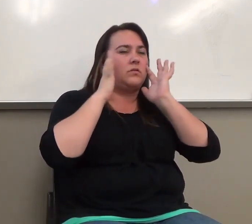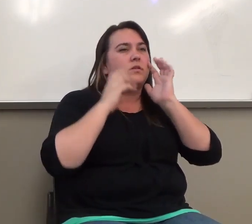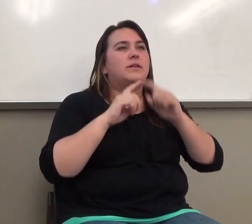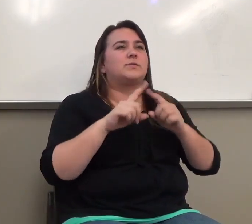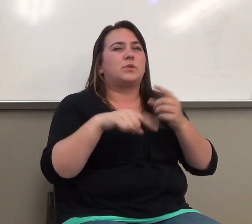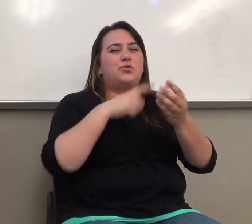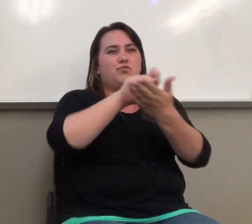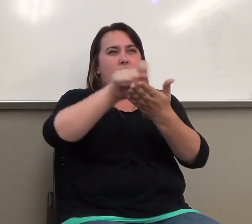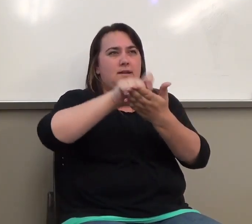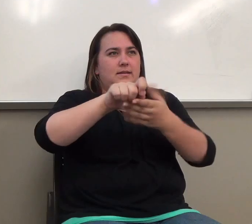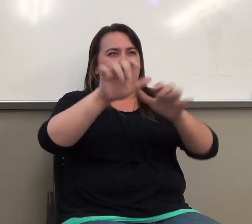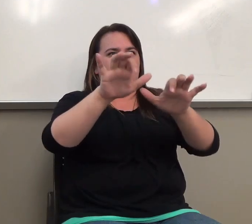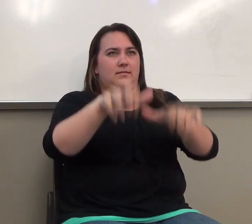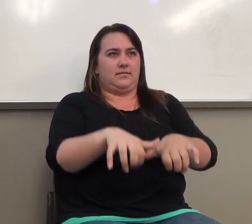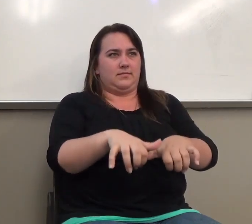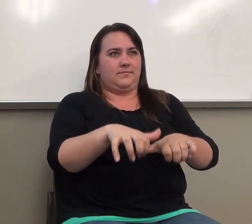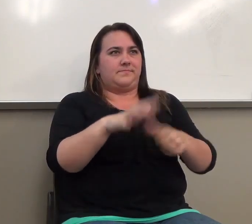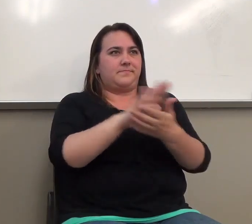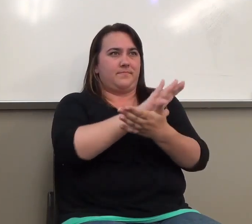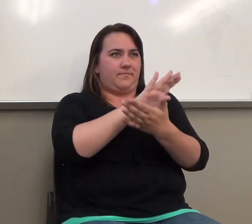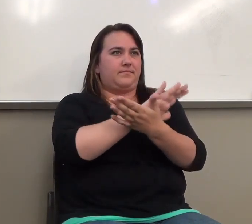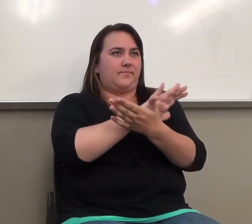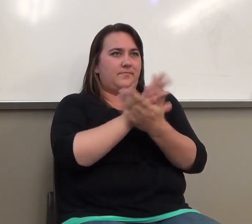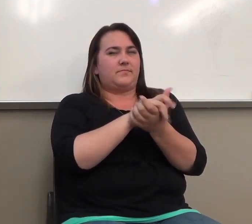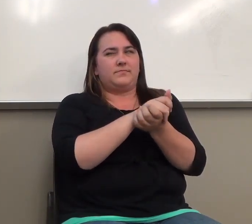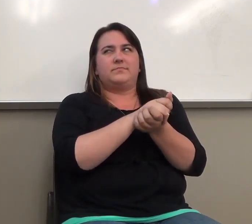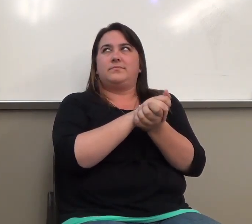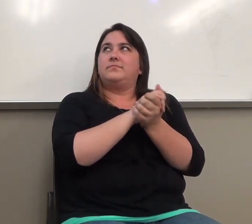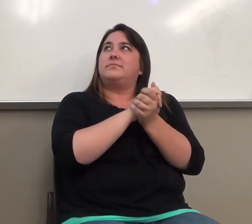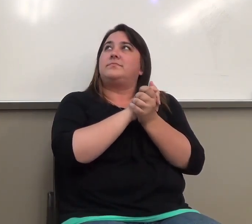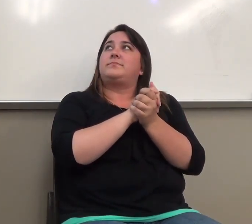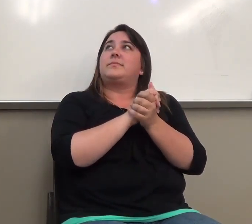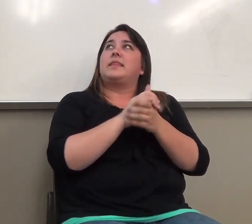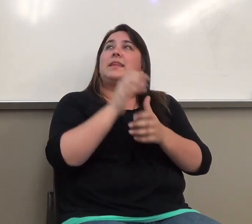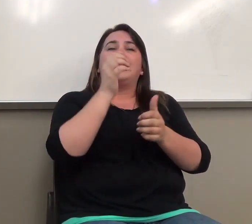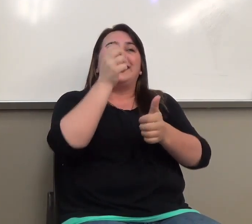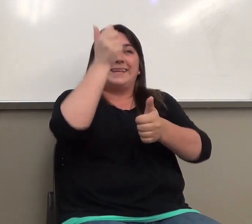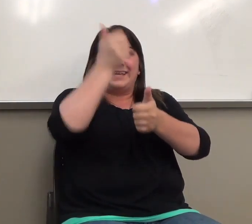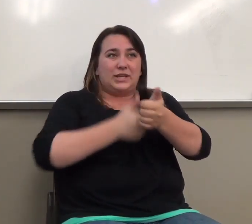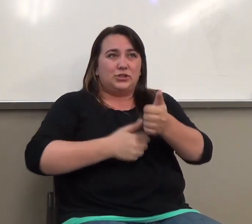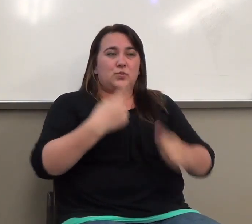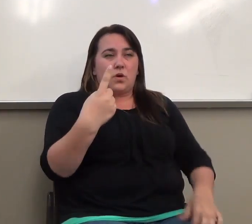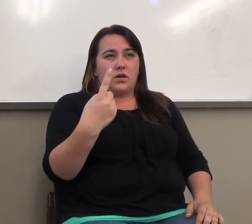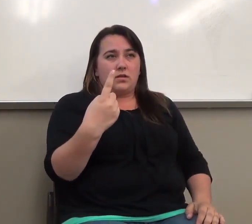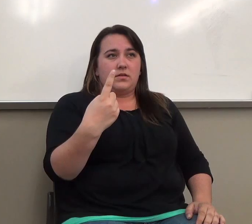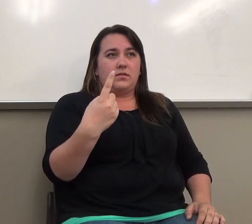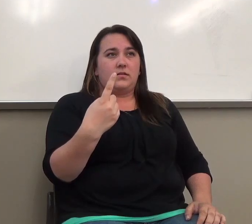stop you and nobody's going to say, wait a minute, your indefinite pronoun isn't right. You know, that's your informal spoken